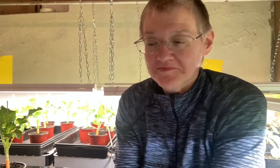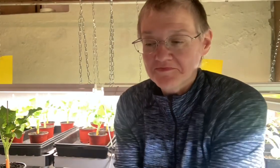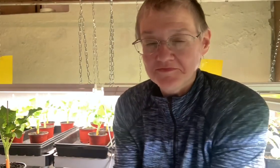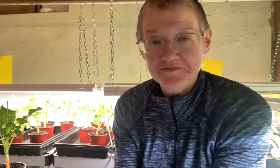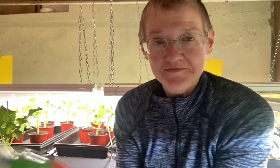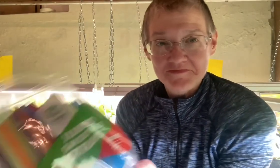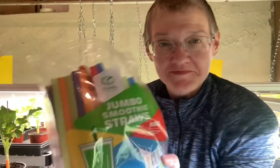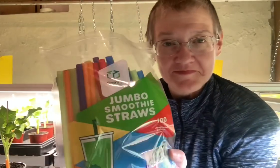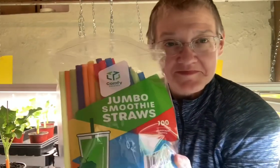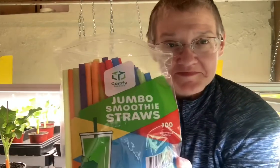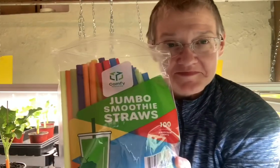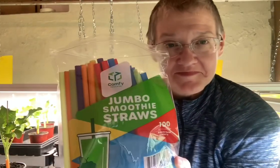straws.